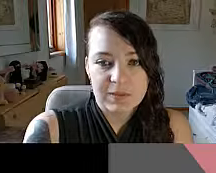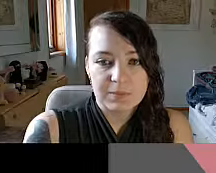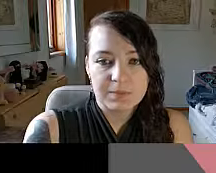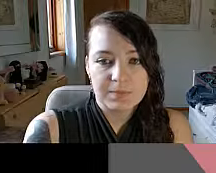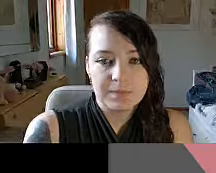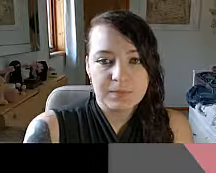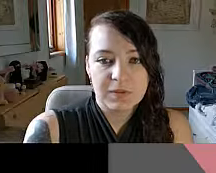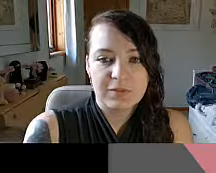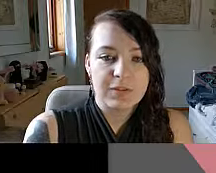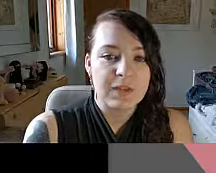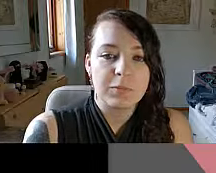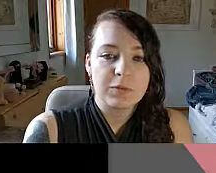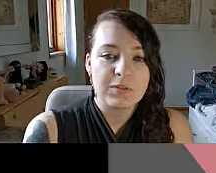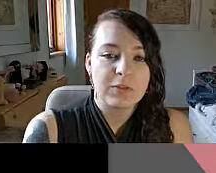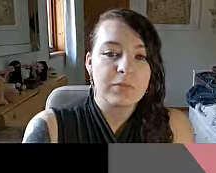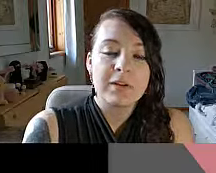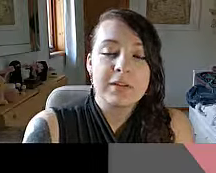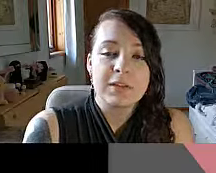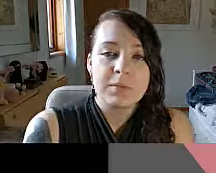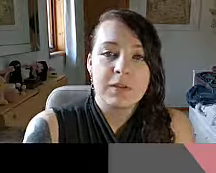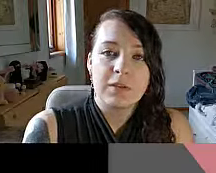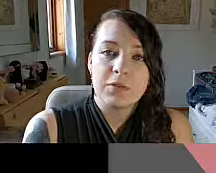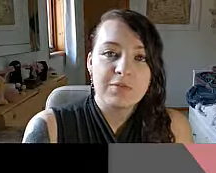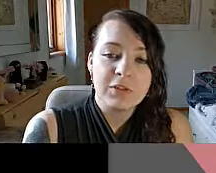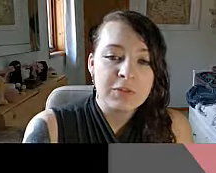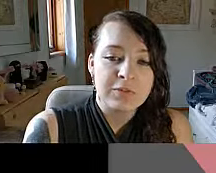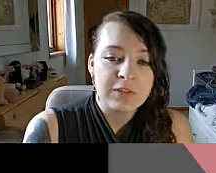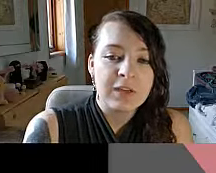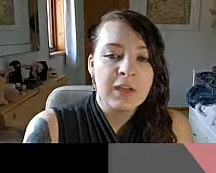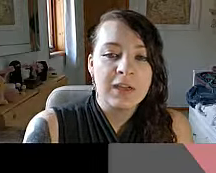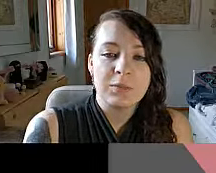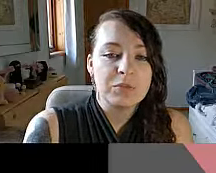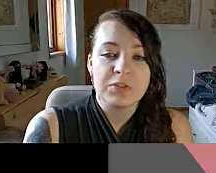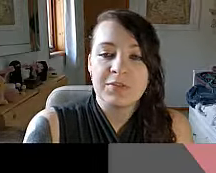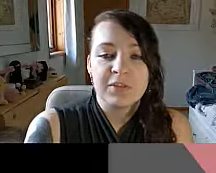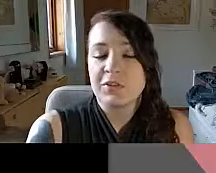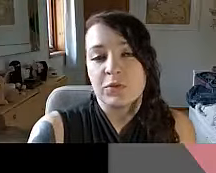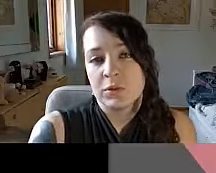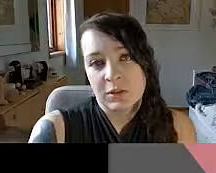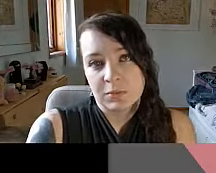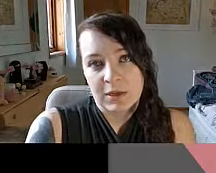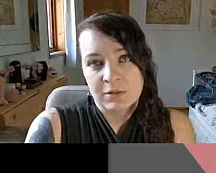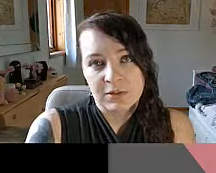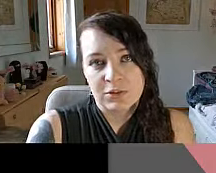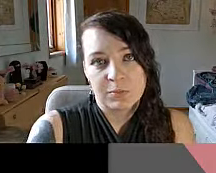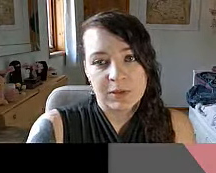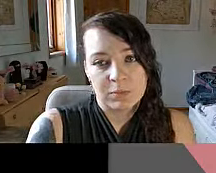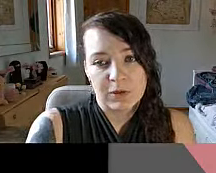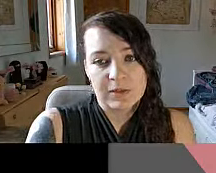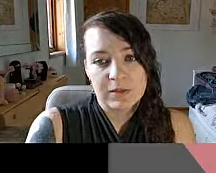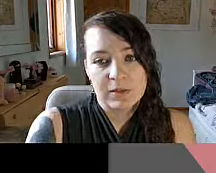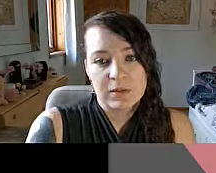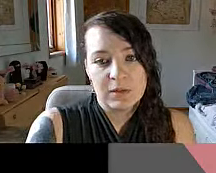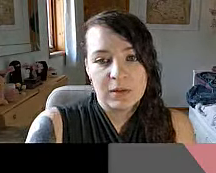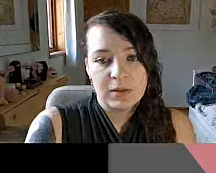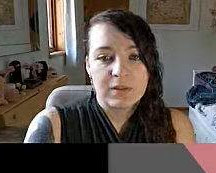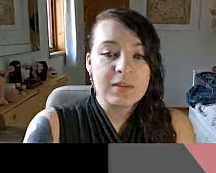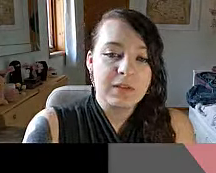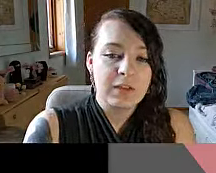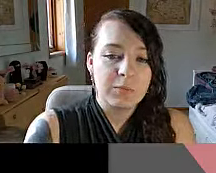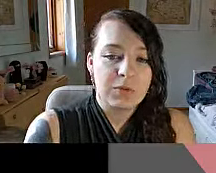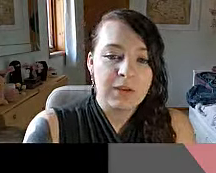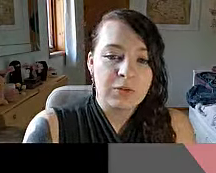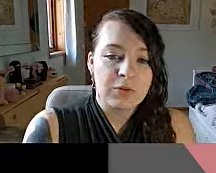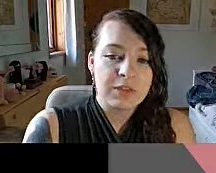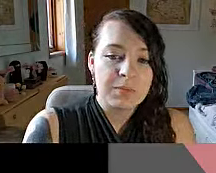movement system. For example, if you run into something that you can vault over, it will just vault for you without an additional button press. This